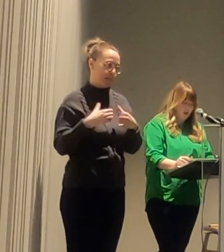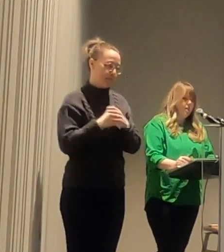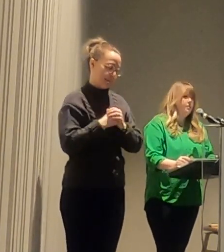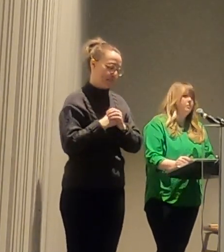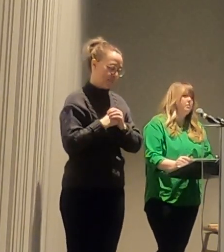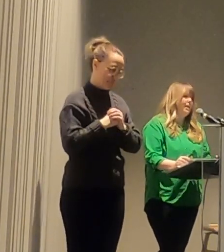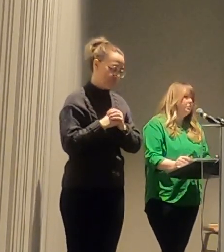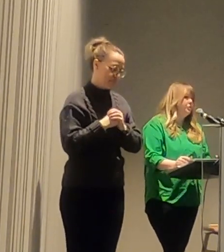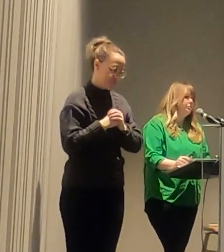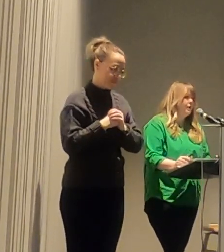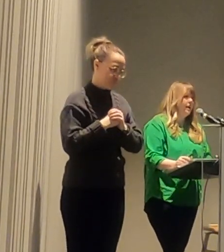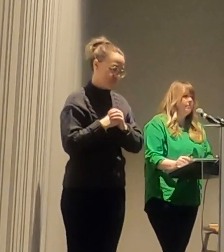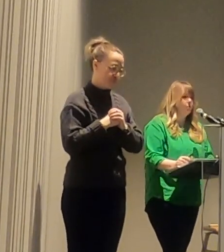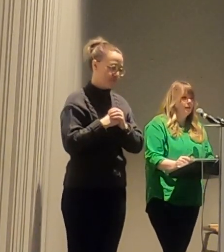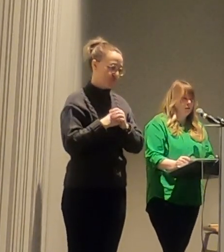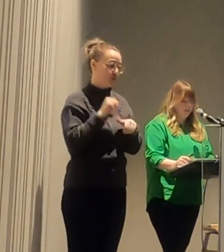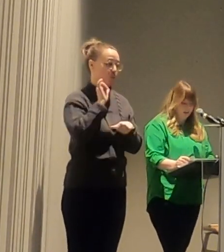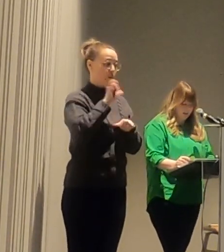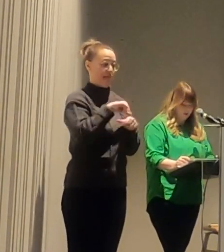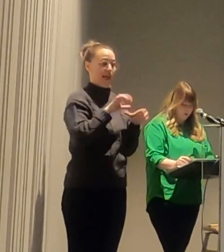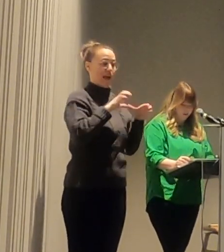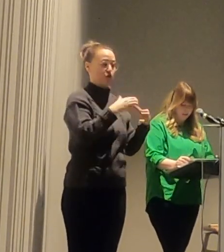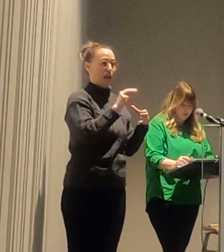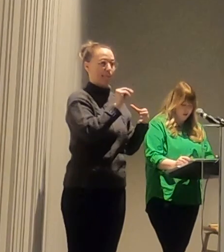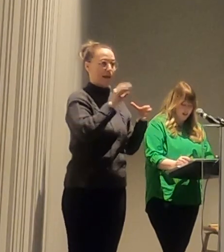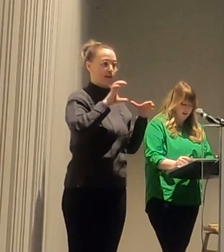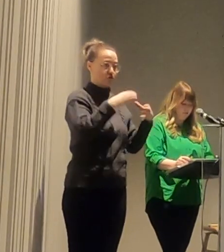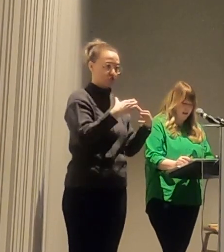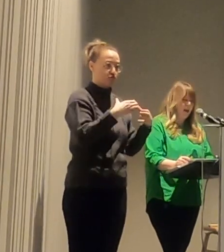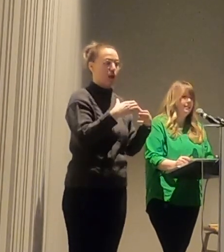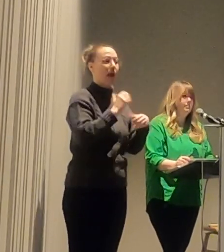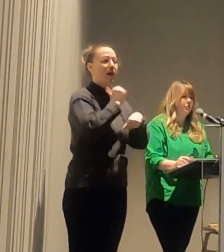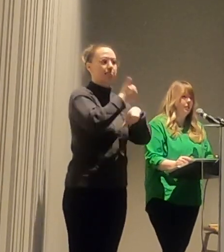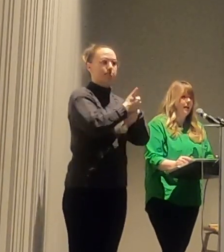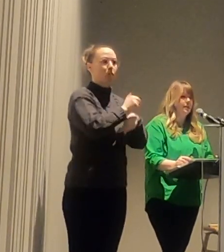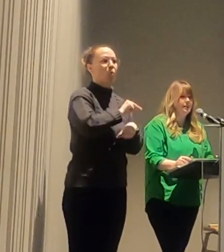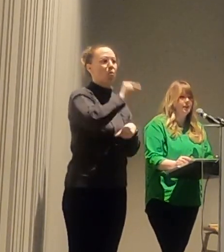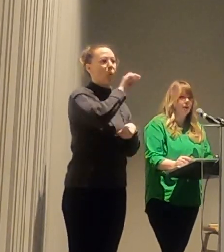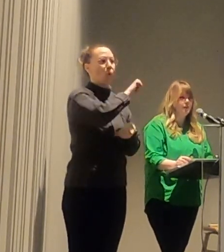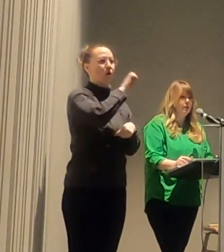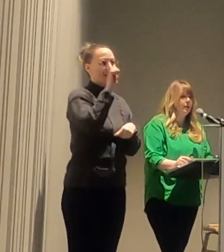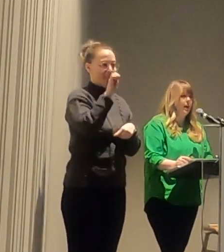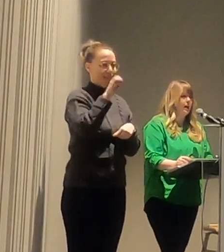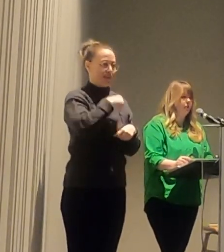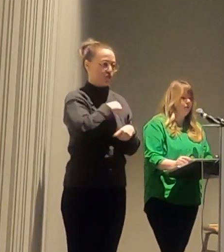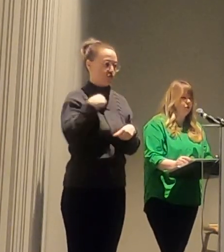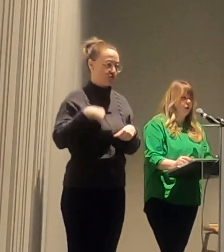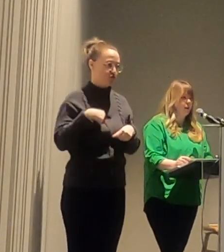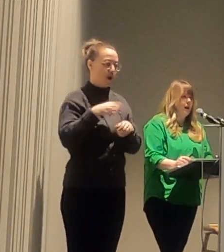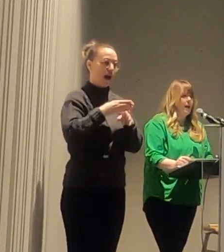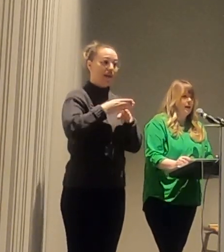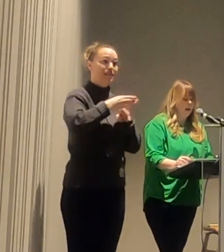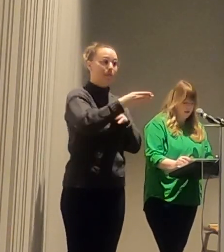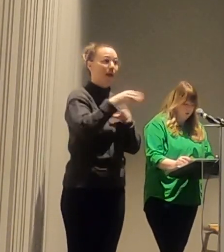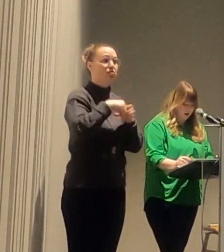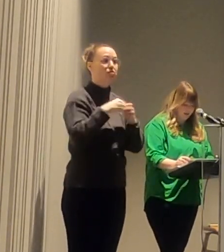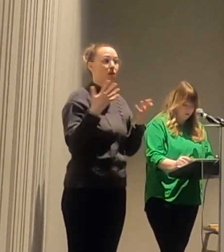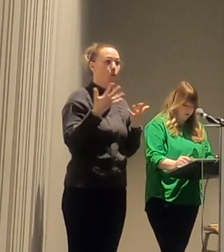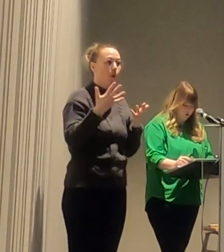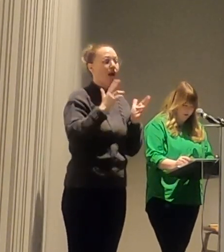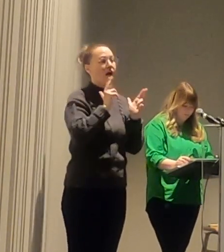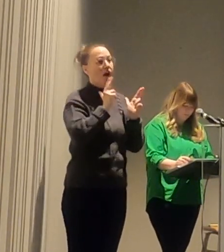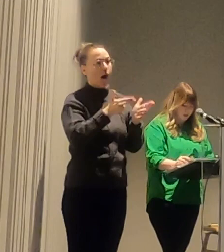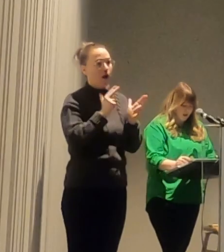Dynasty. So the Manchu tribe originated in northeast China and specialized in hunting, agriculture, and